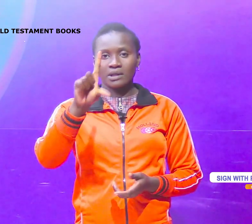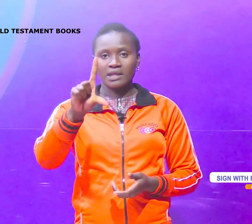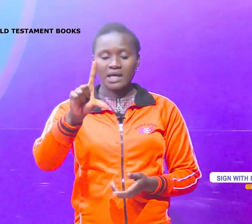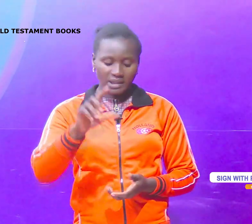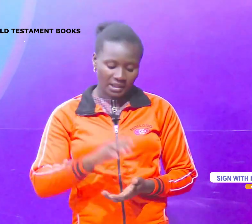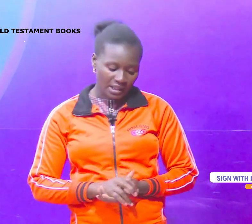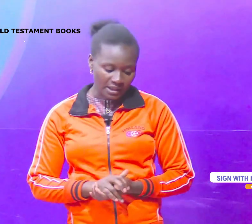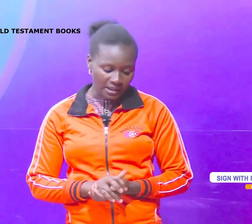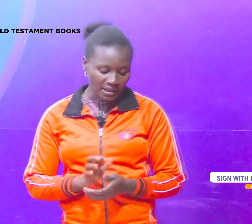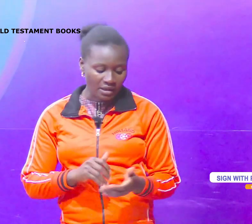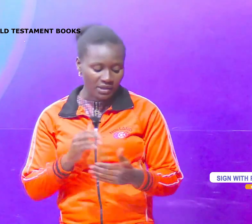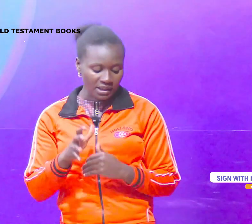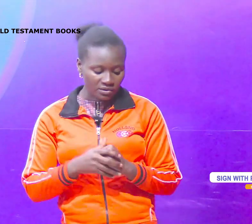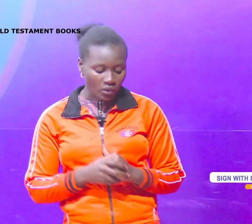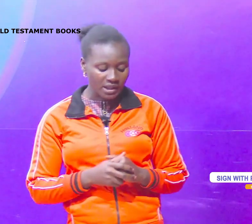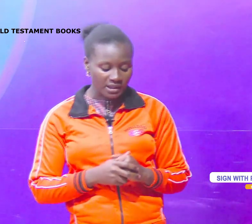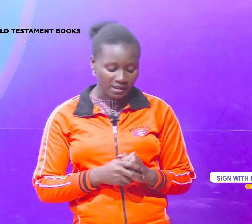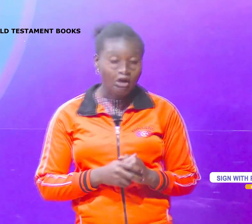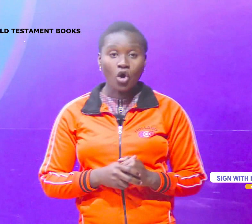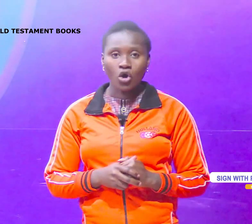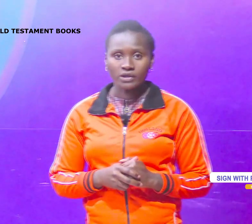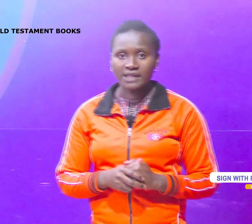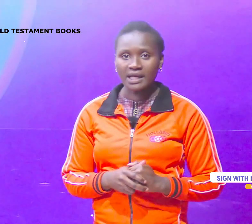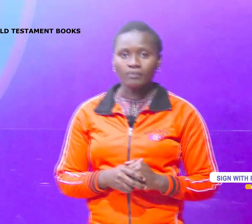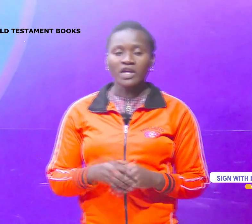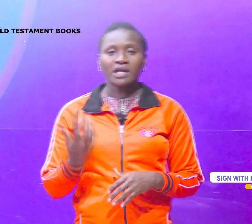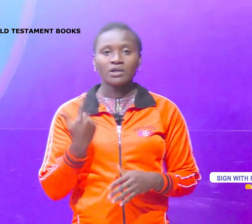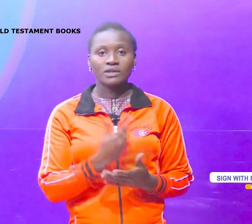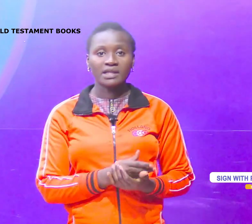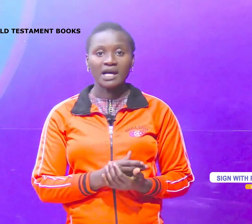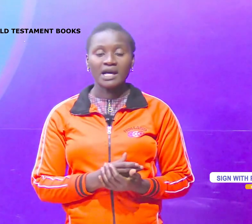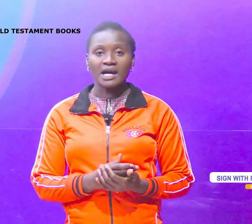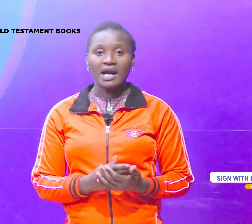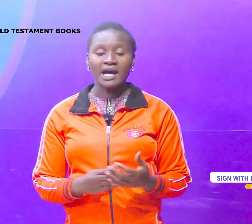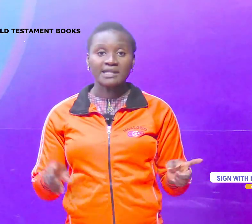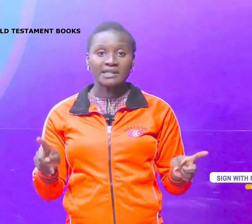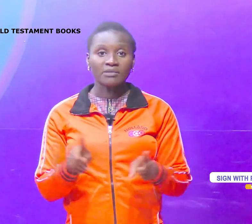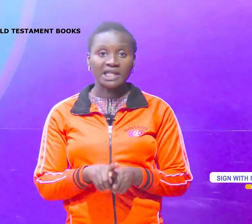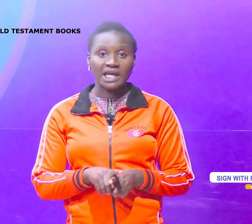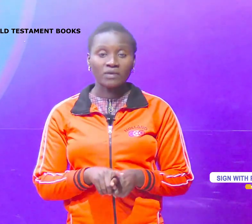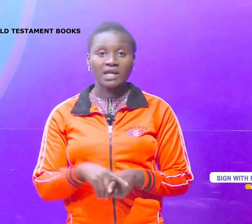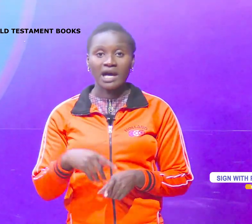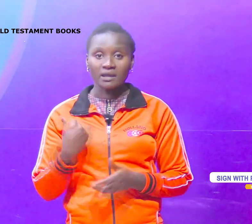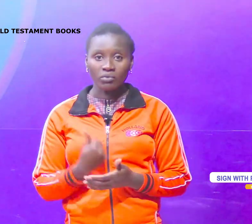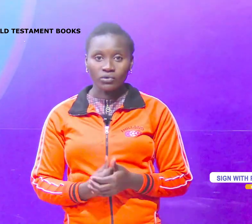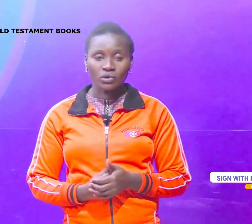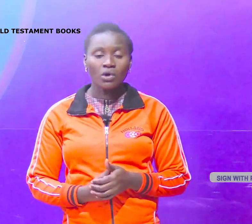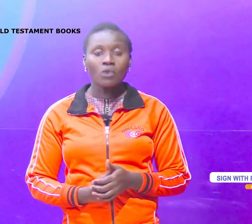Daniel. And then our next word is Hosea. And Hosea has the same sign with the other book. So what we